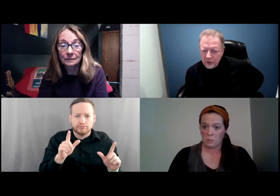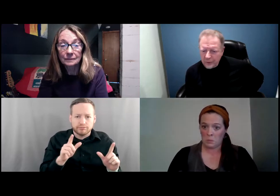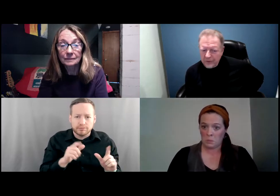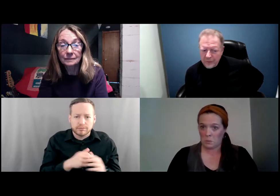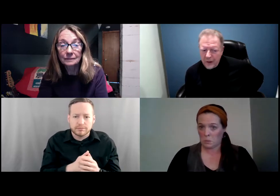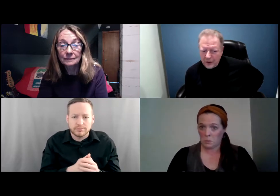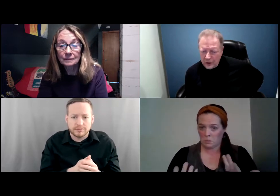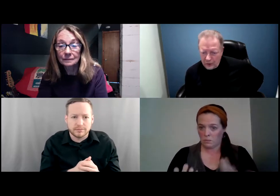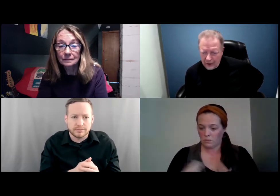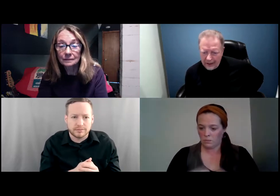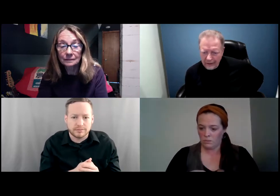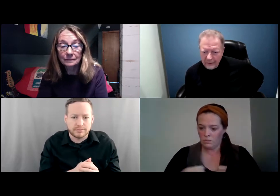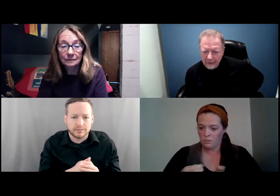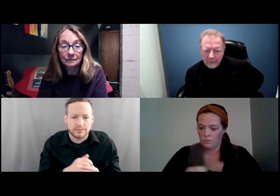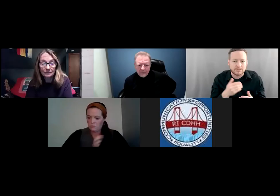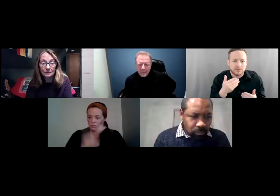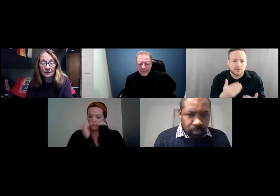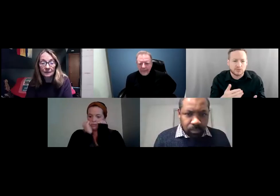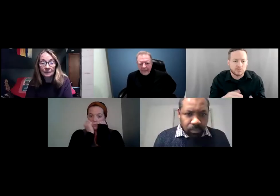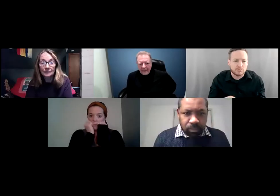person who should be responding to you, okay?